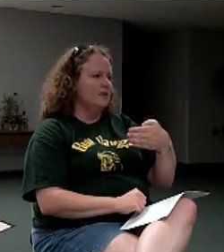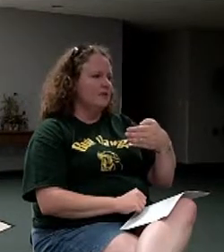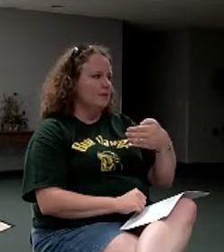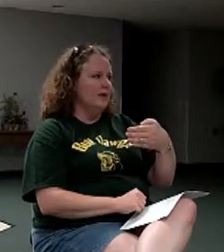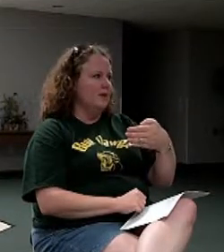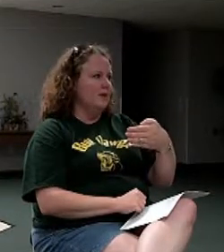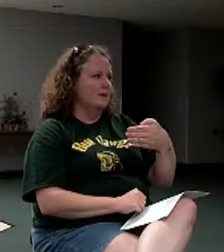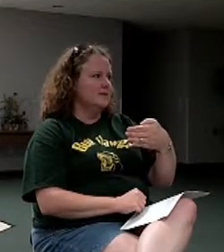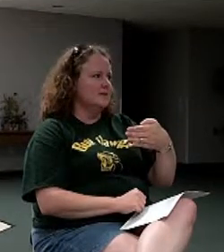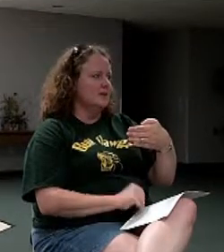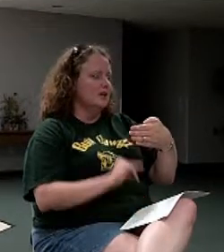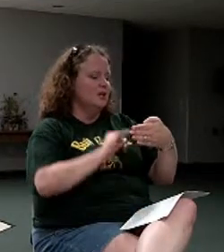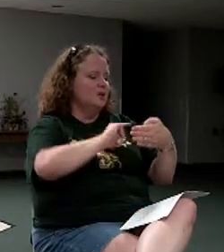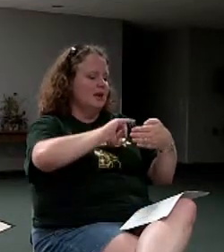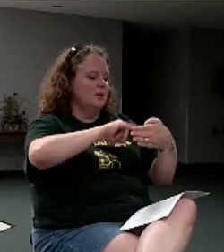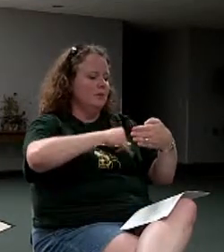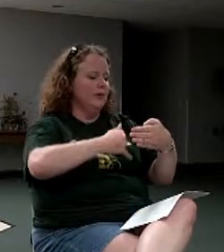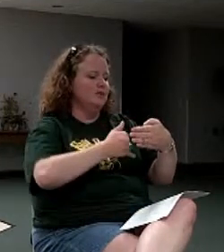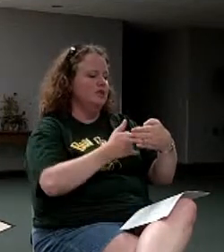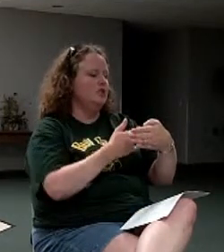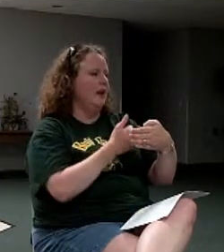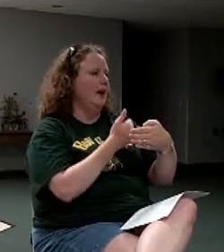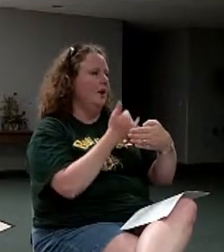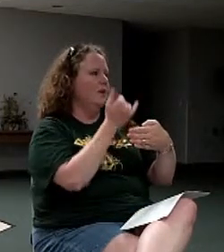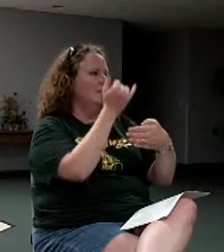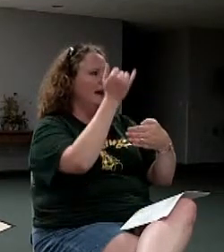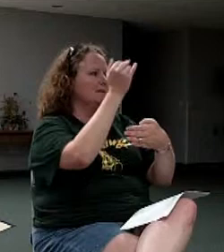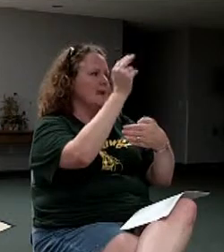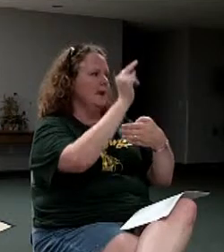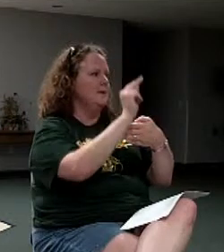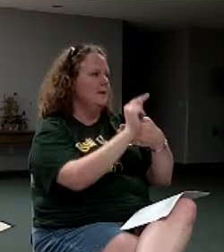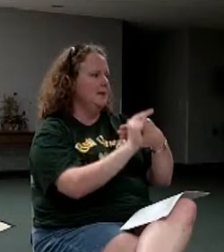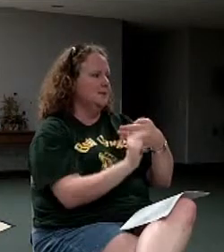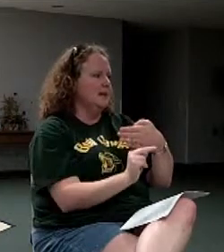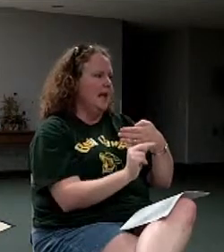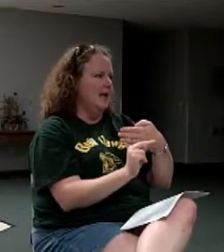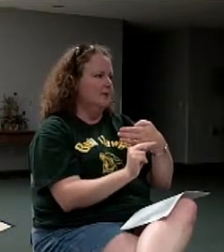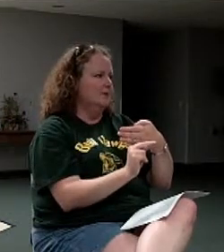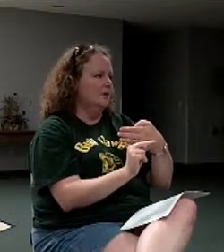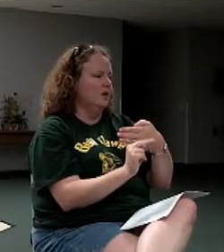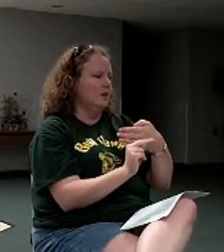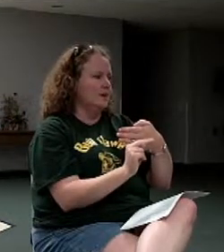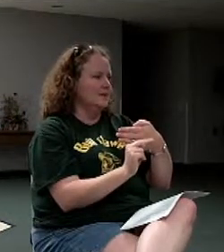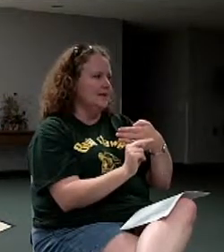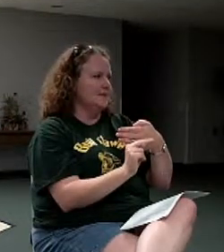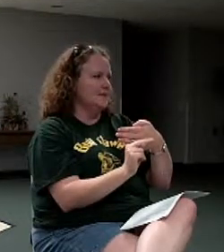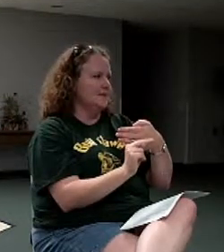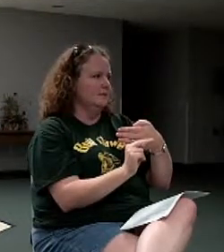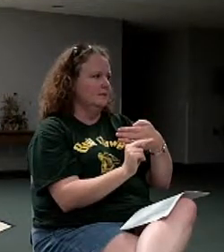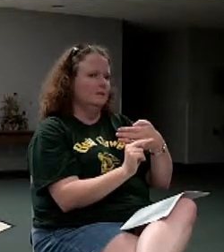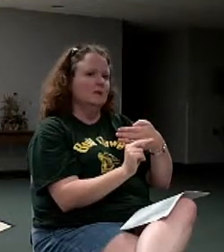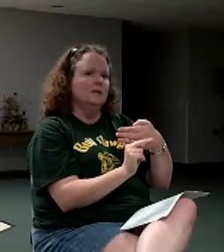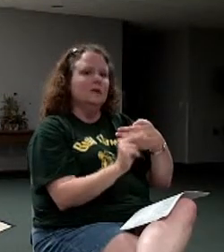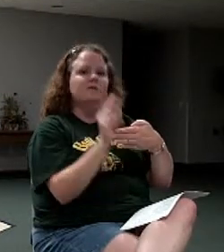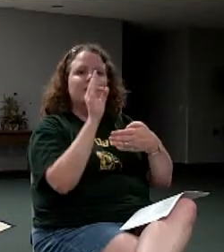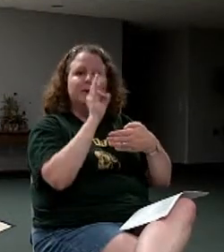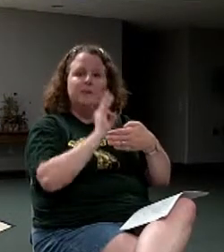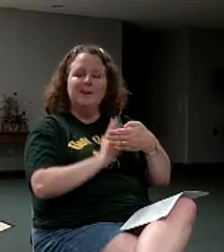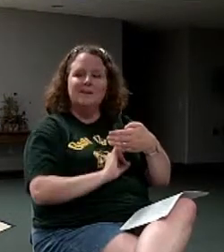of you like this. January is J on the back side, becomes an N on the front side. February is